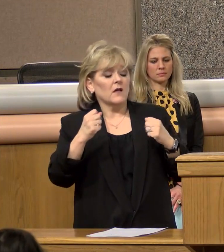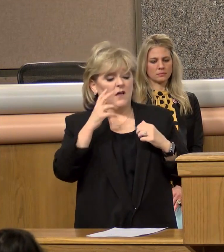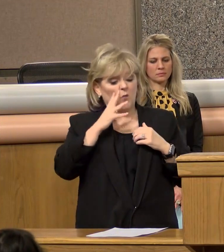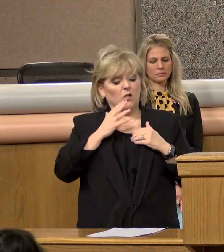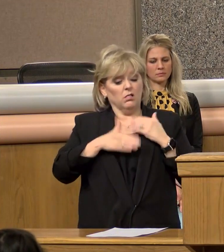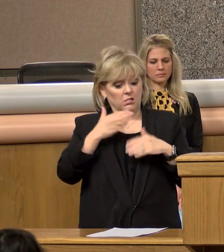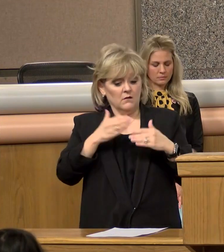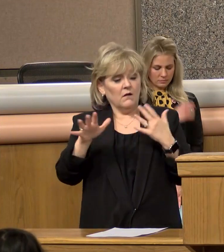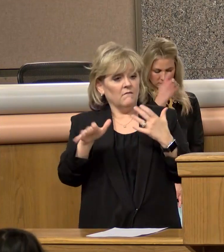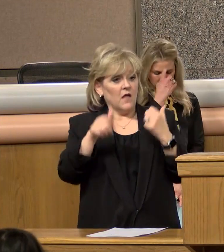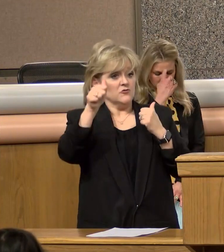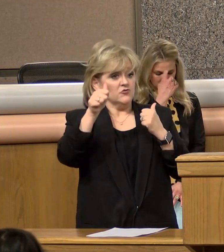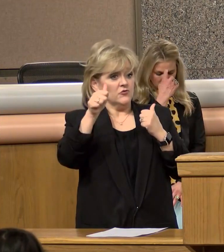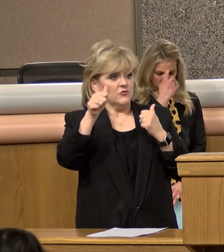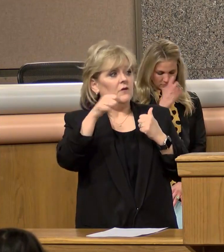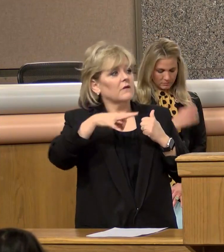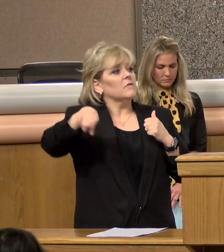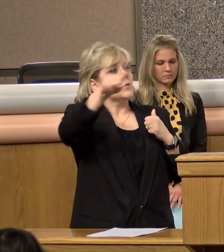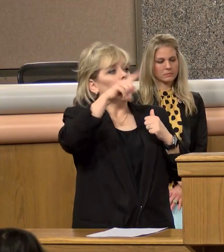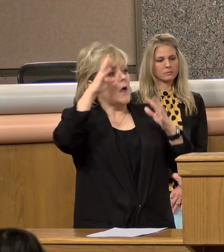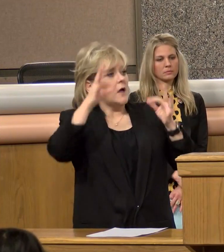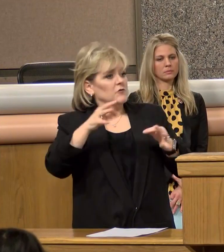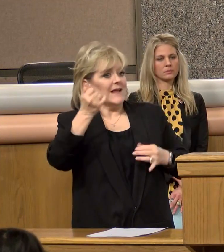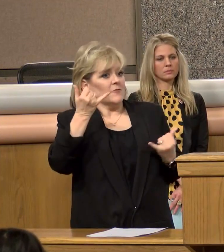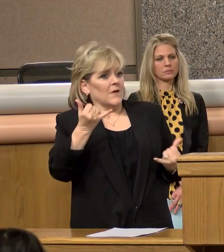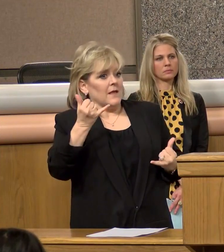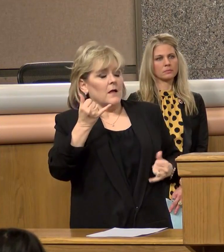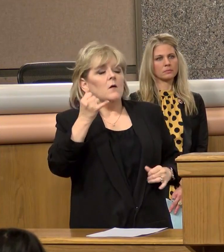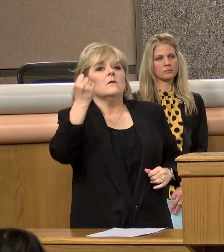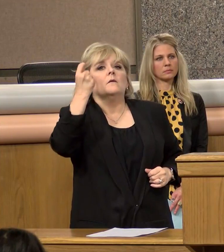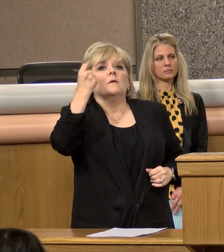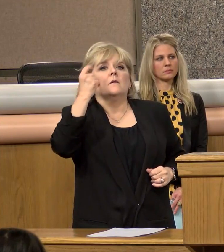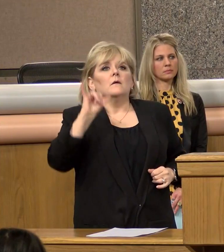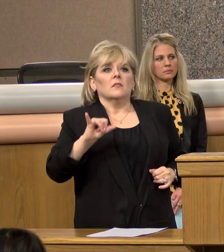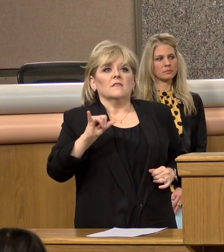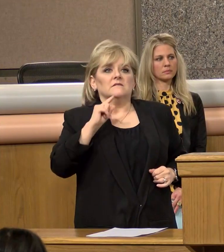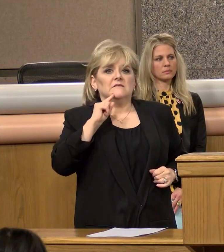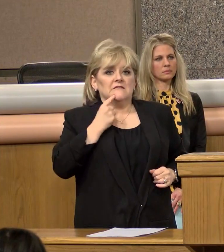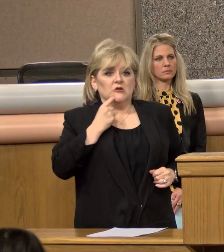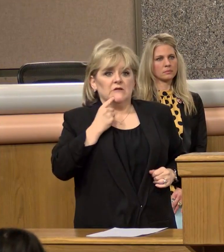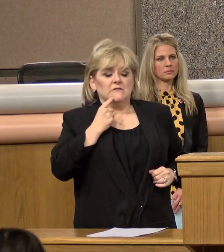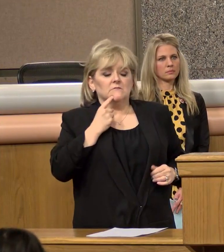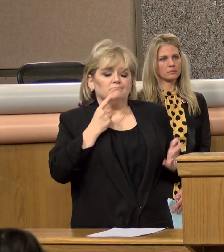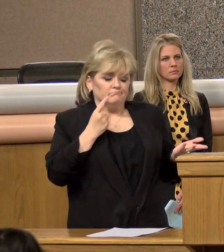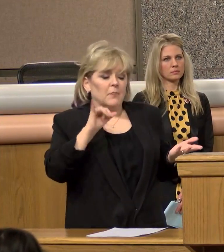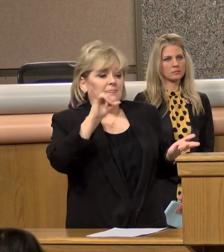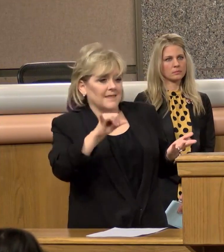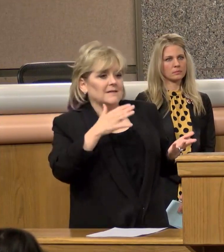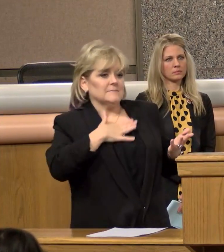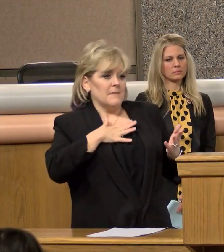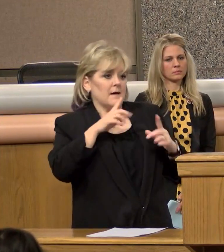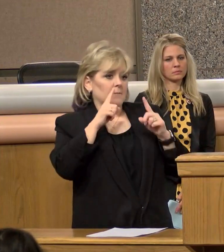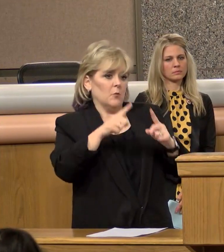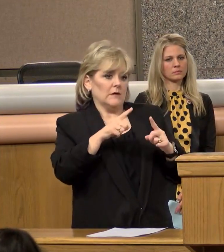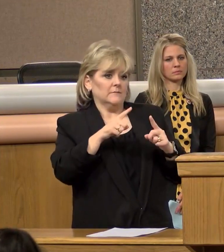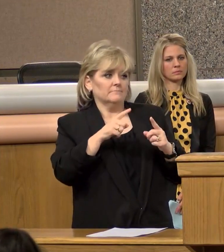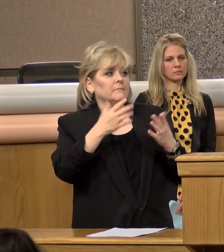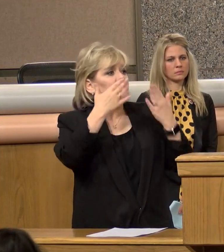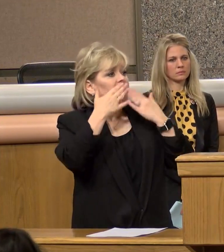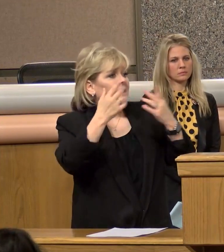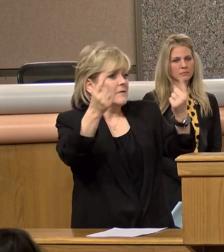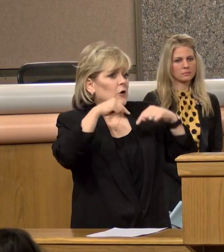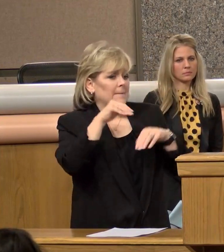how serious it is right now. So please, if you hear one thing from me, that's my message. I thank you for being